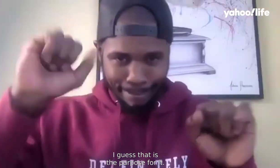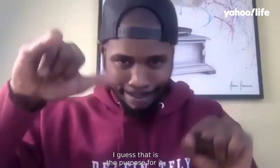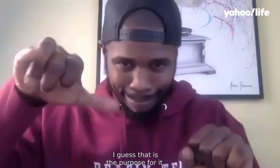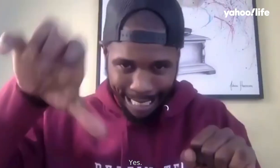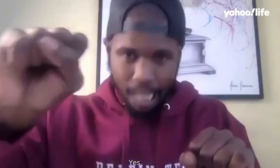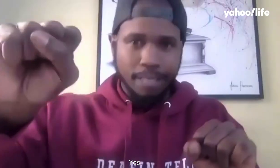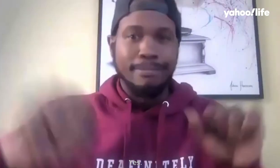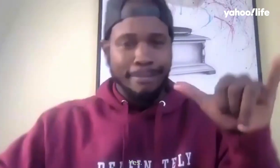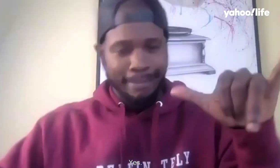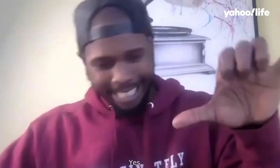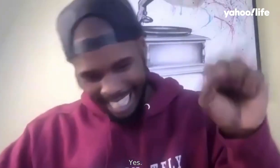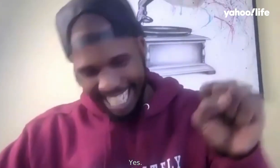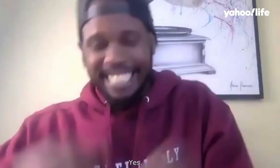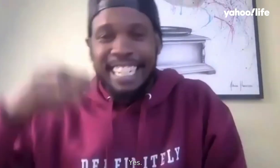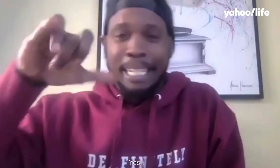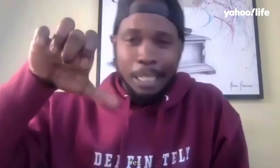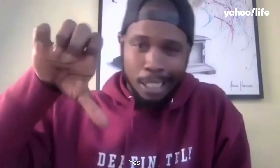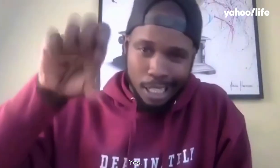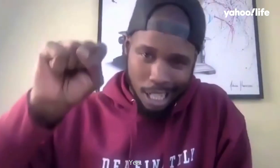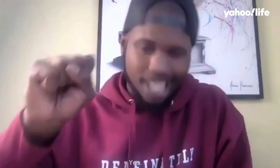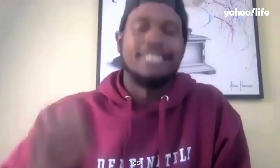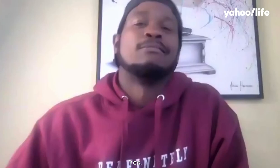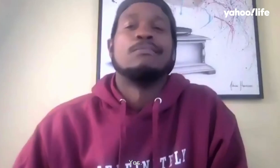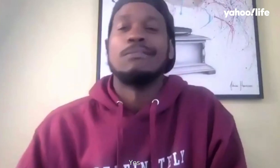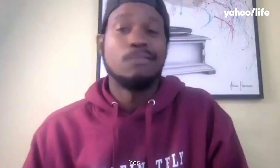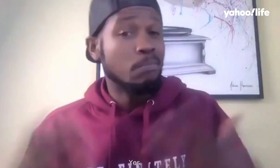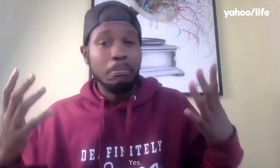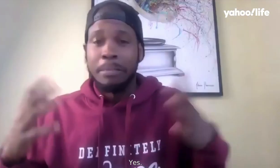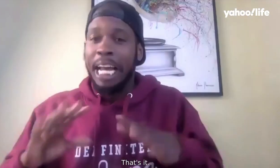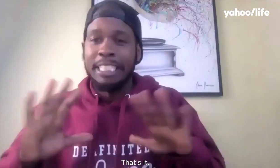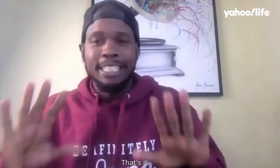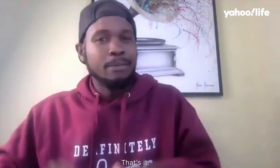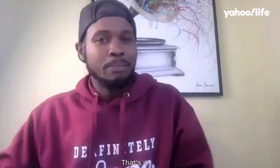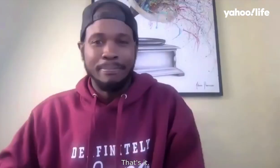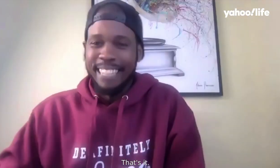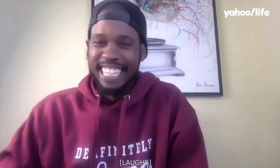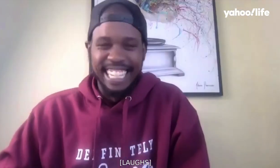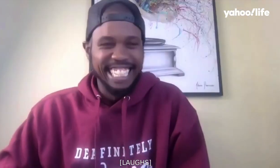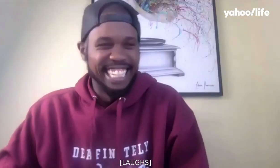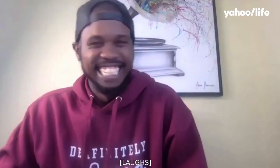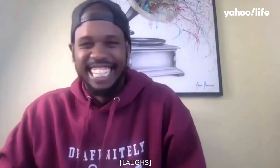Yes. That's it.